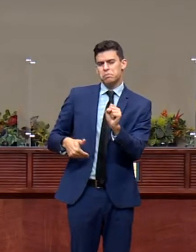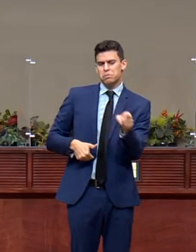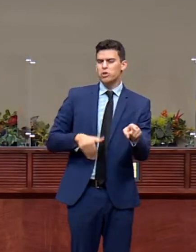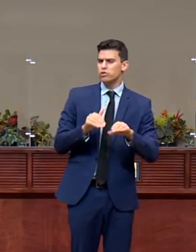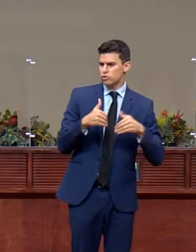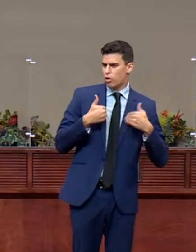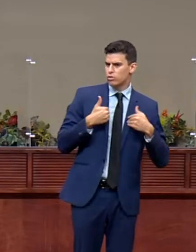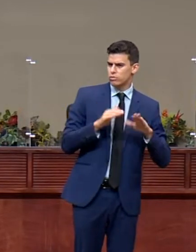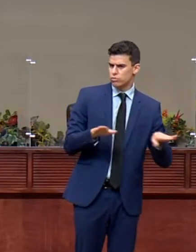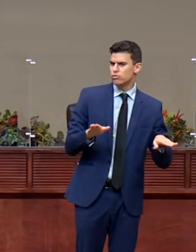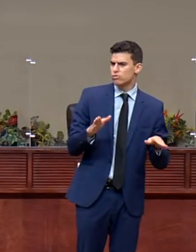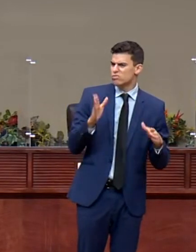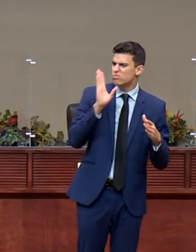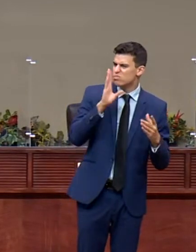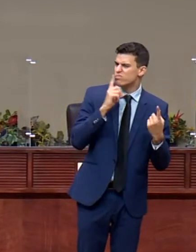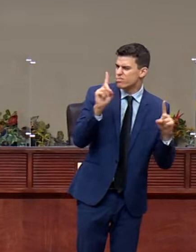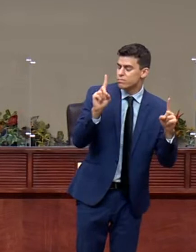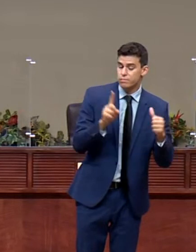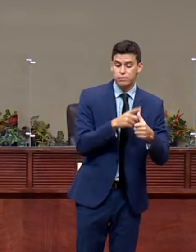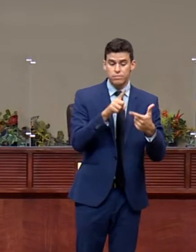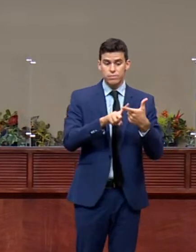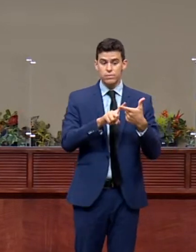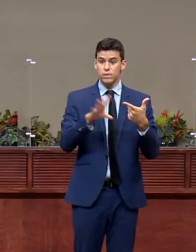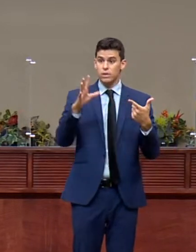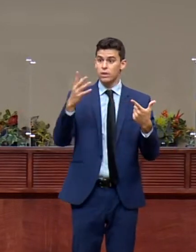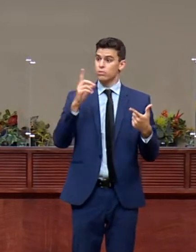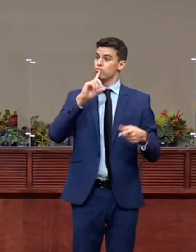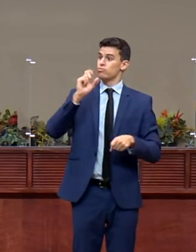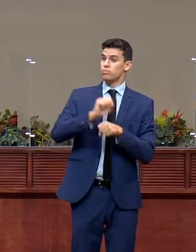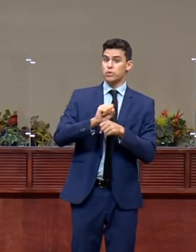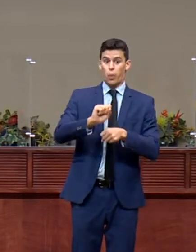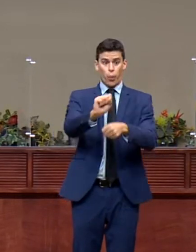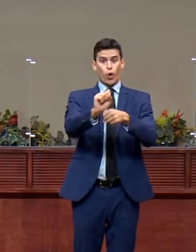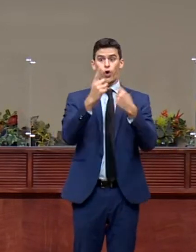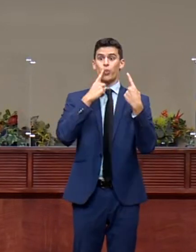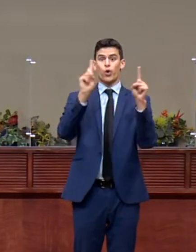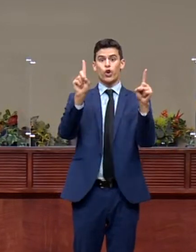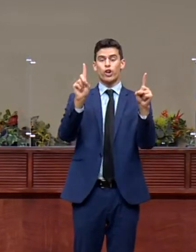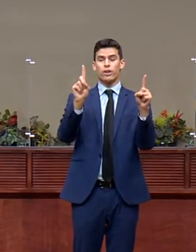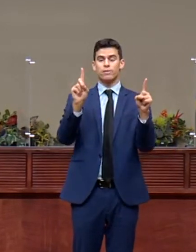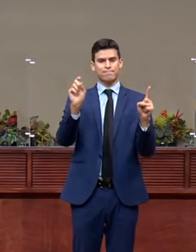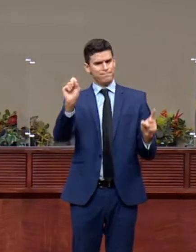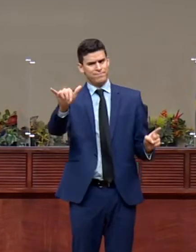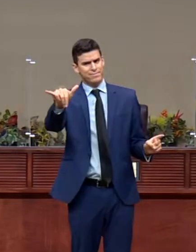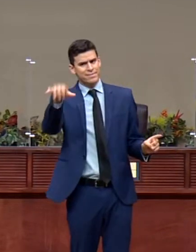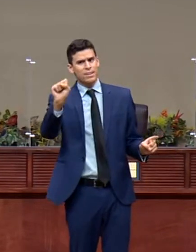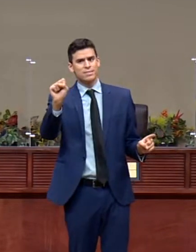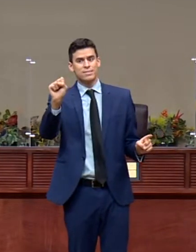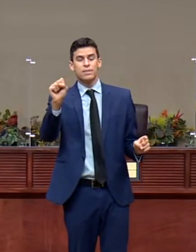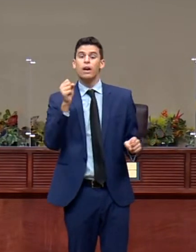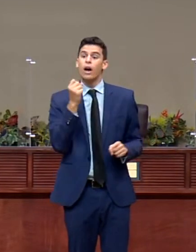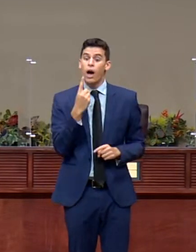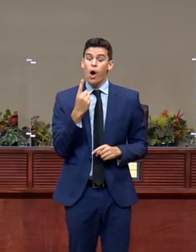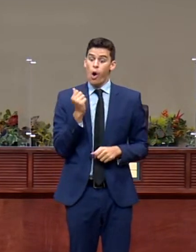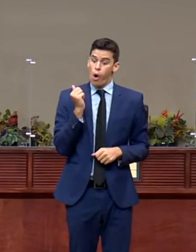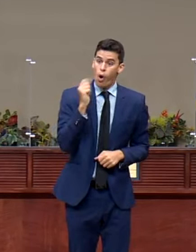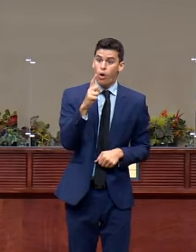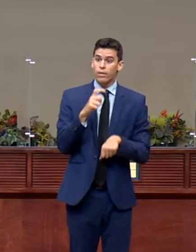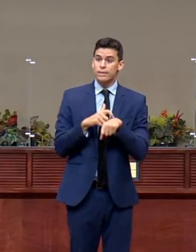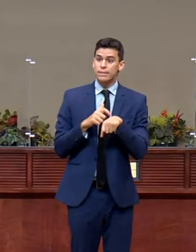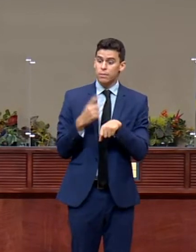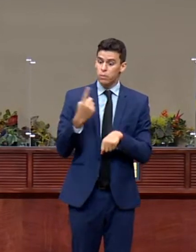it work? Absolutely. Does it work every time? No, but almost every